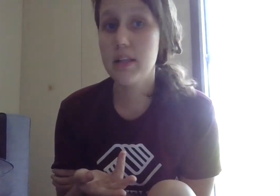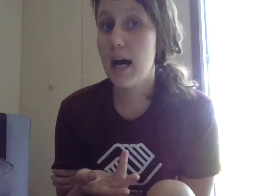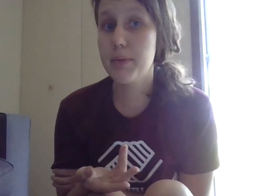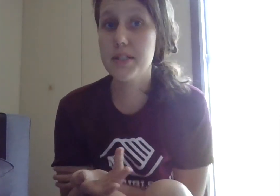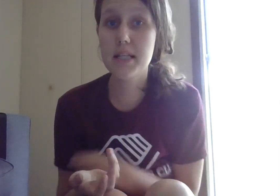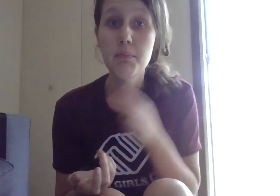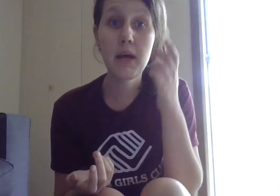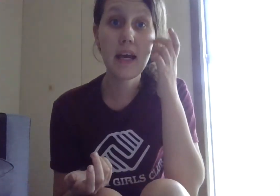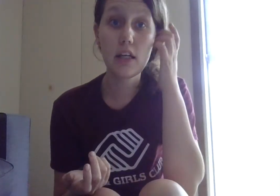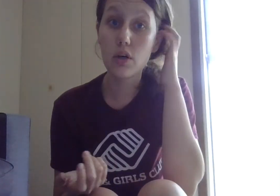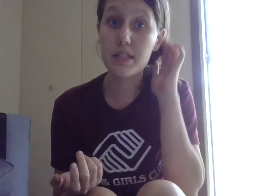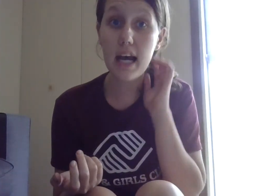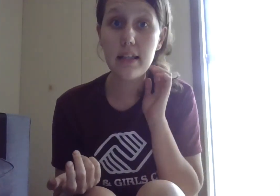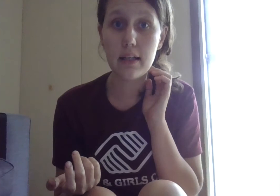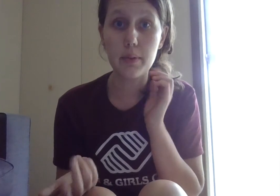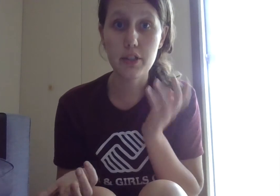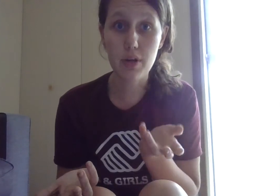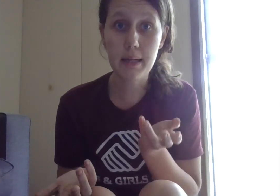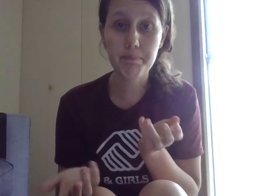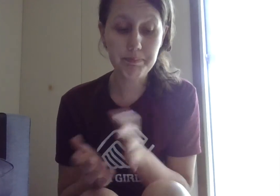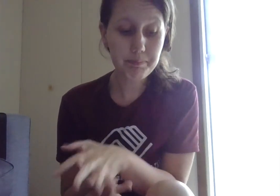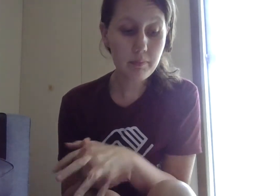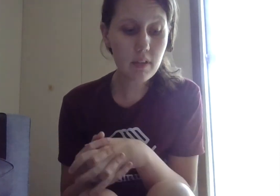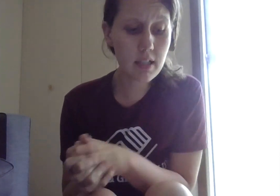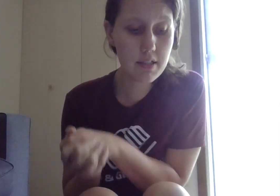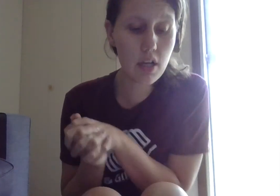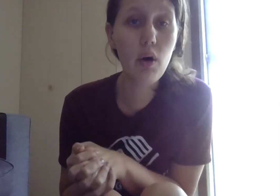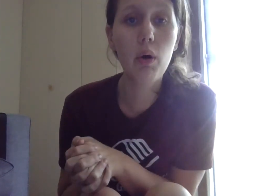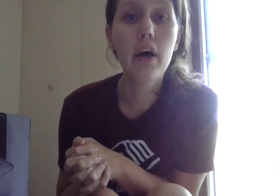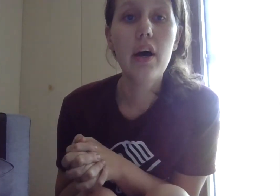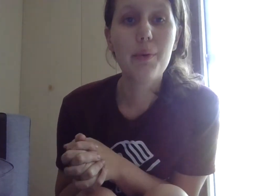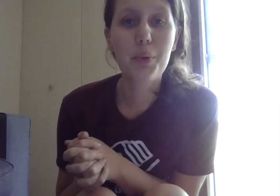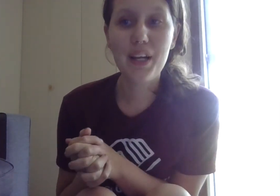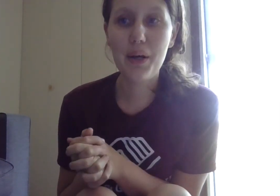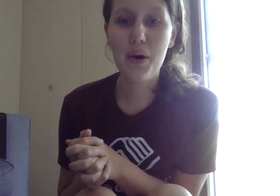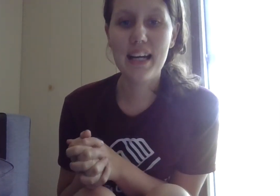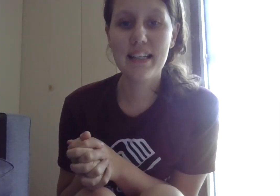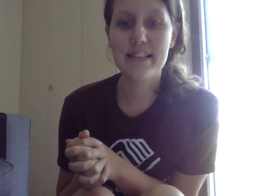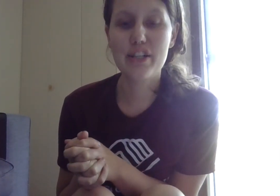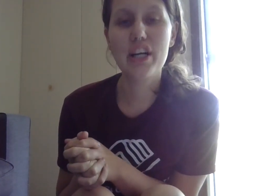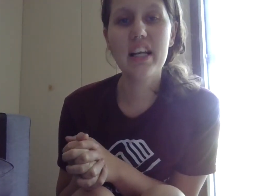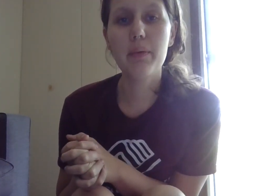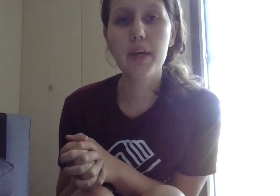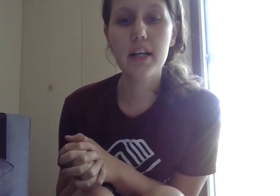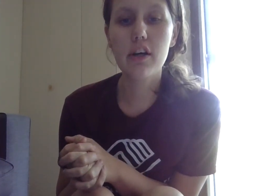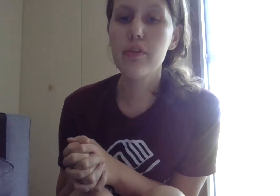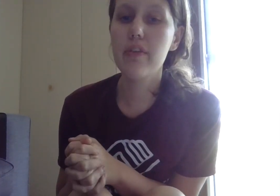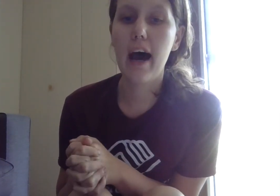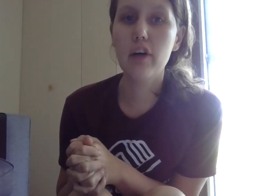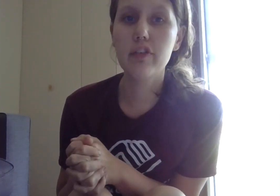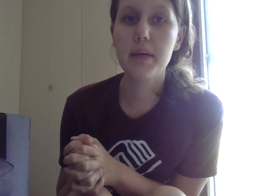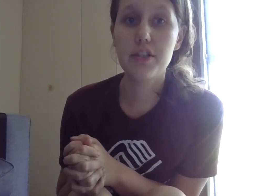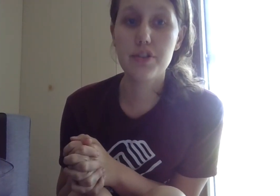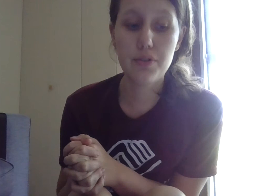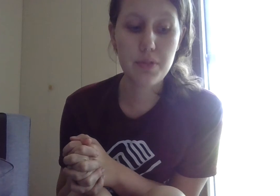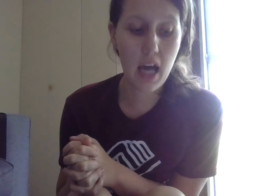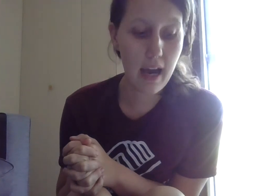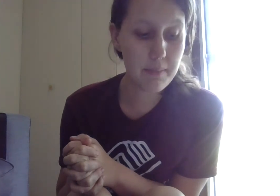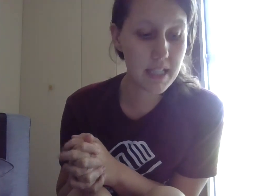that person may know sign language, right? So we're going to go ahead and get started, and we're going to go through the alphabet 2 times. And I'm